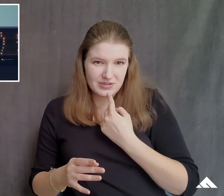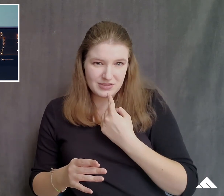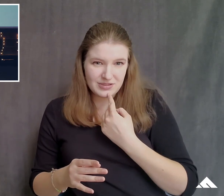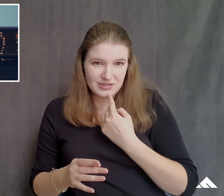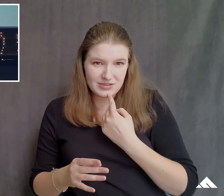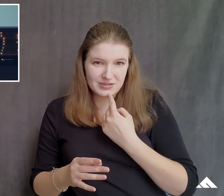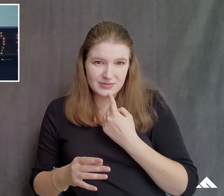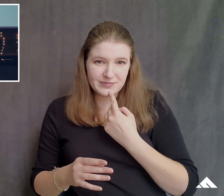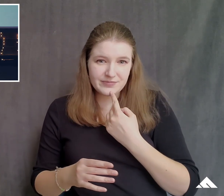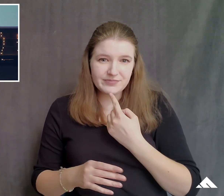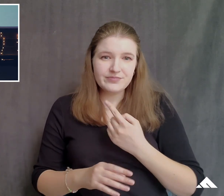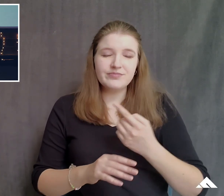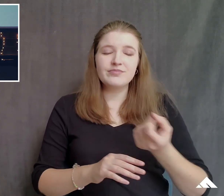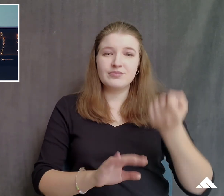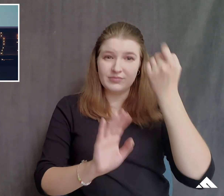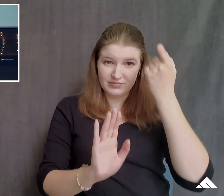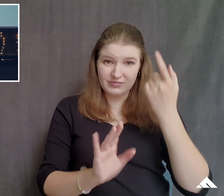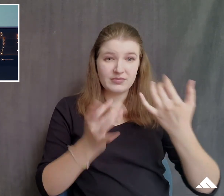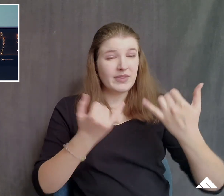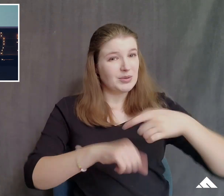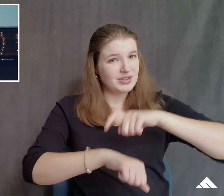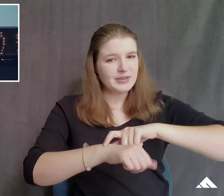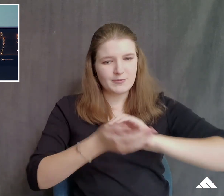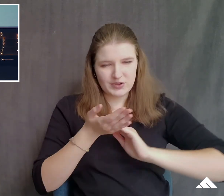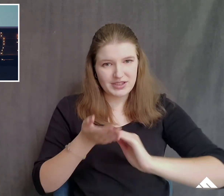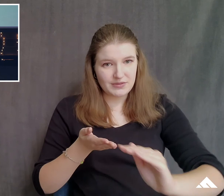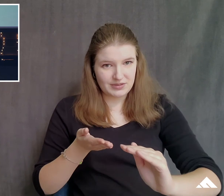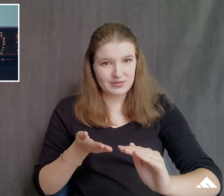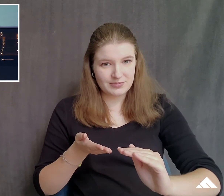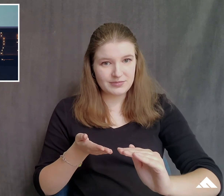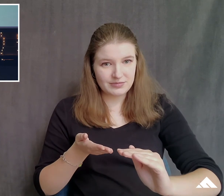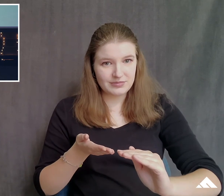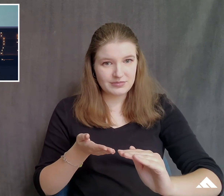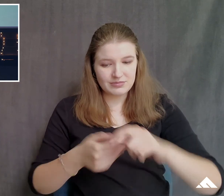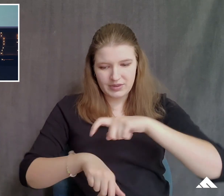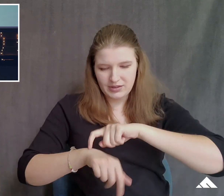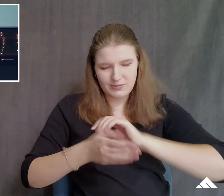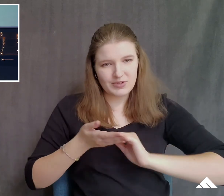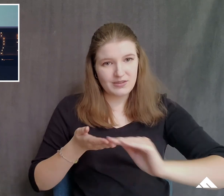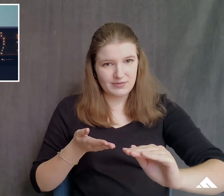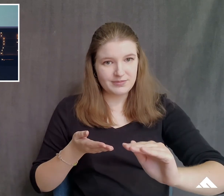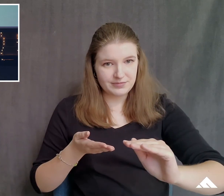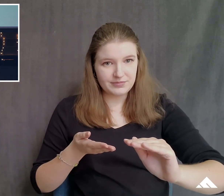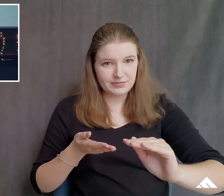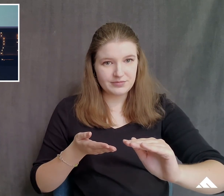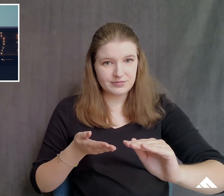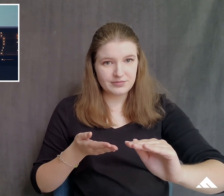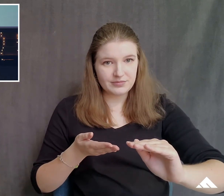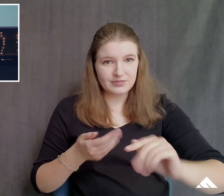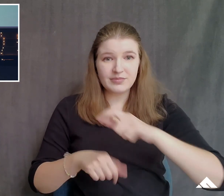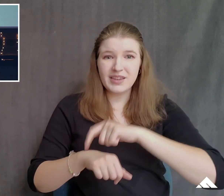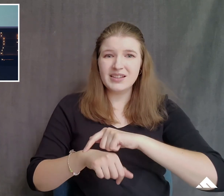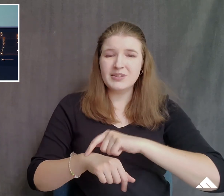It's time, friends. It's time to forgive. It's time to forgive. It's time to release the